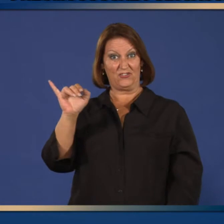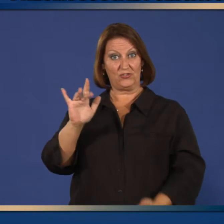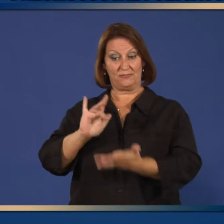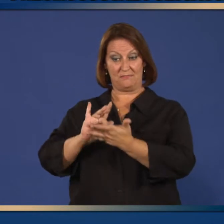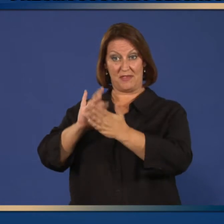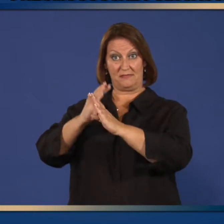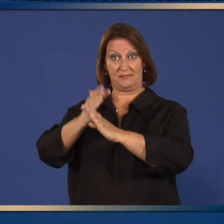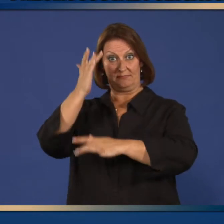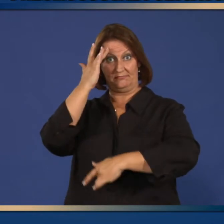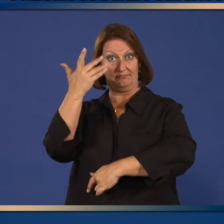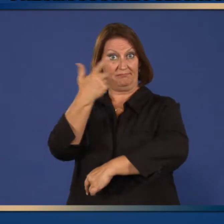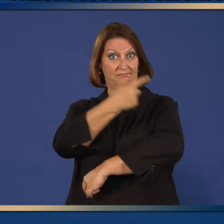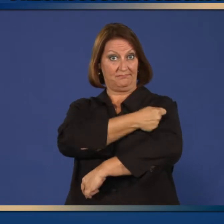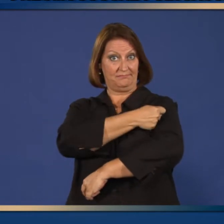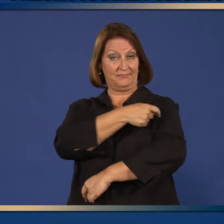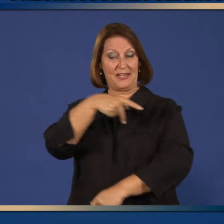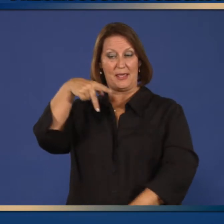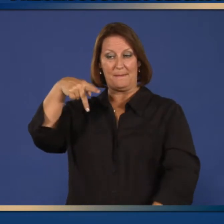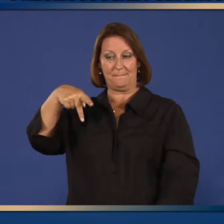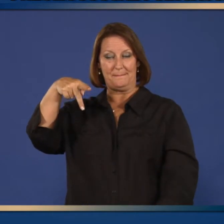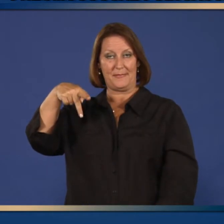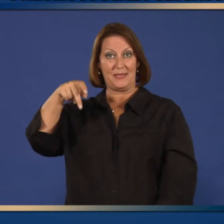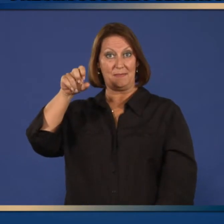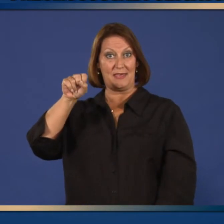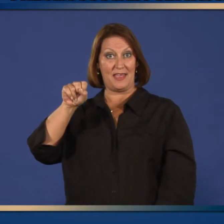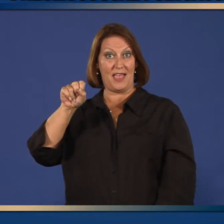Pneumococcal polysaccharide vaccine,